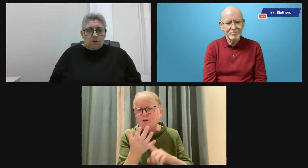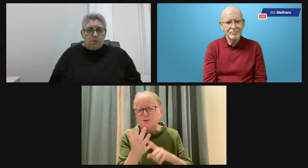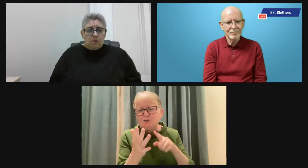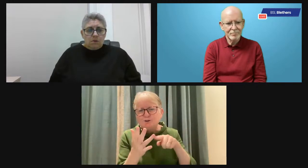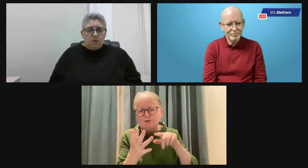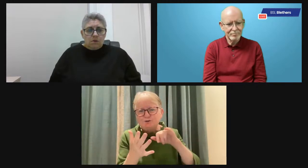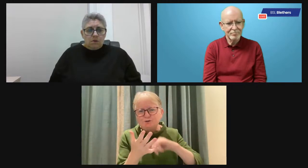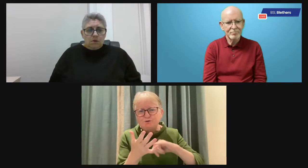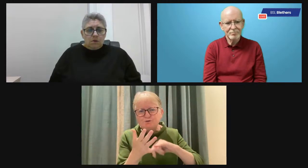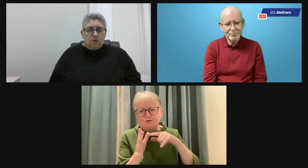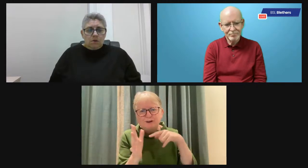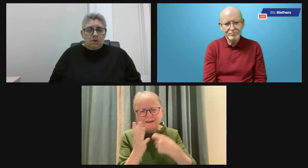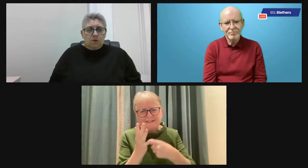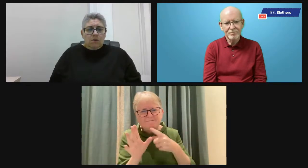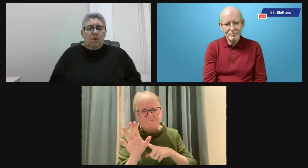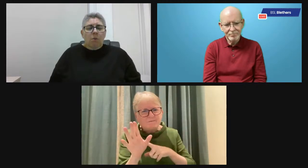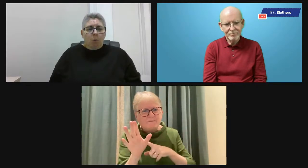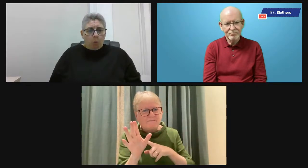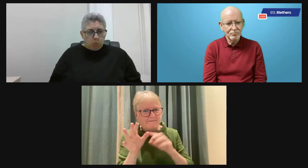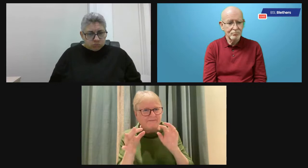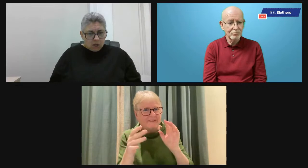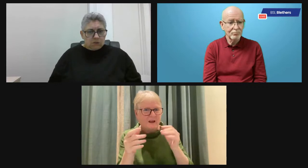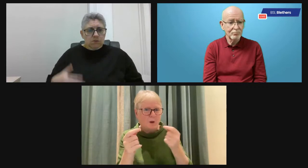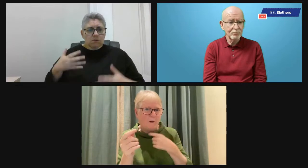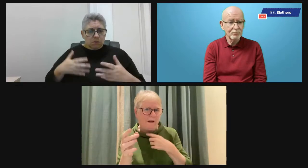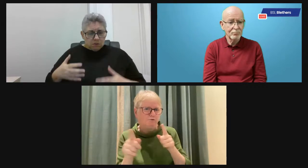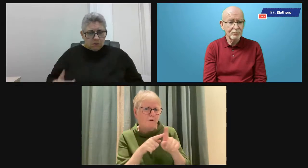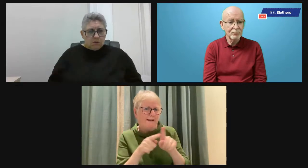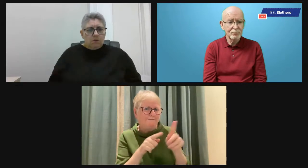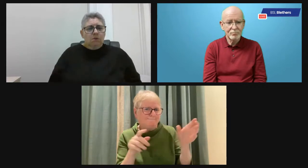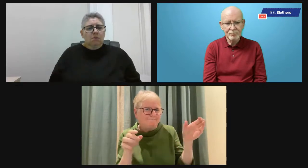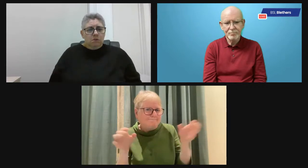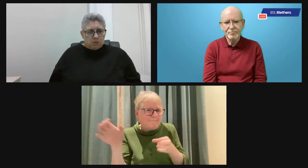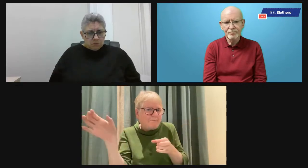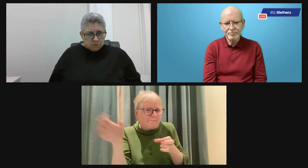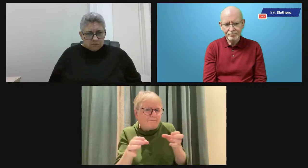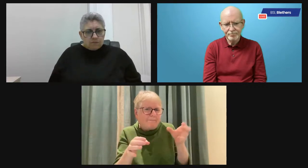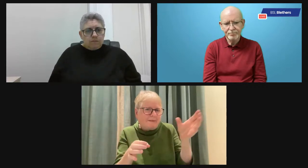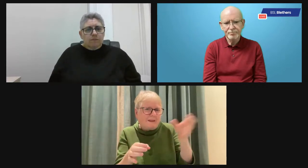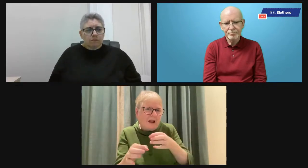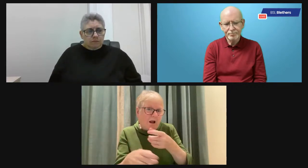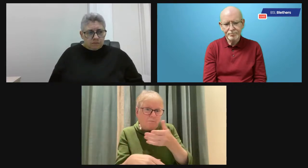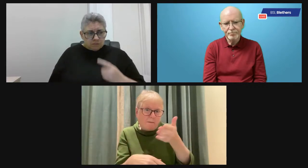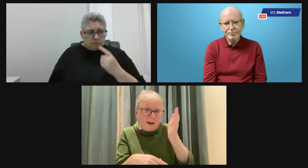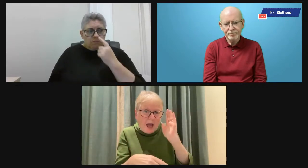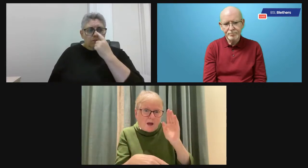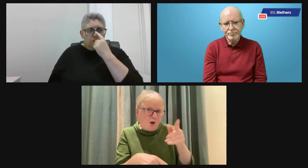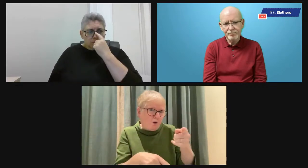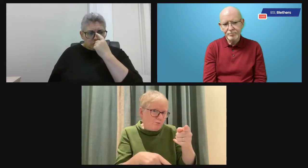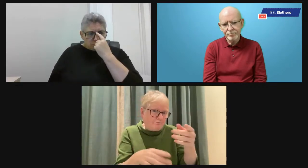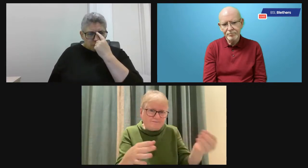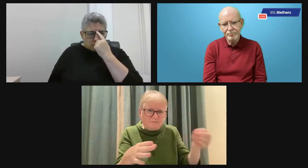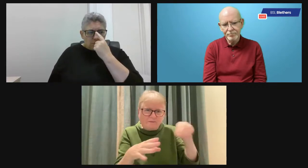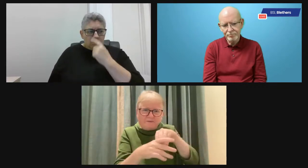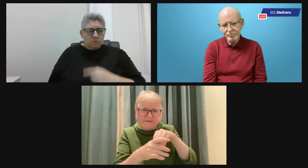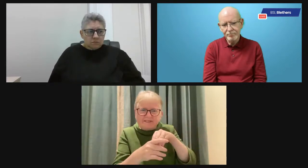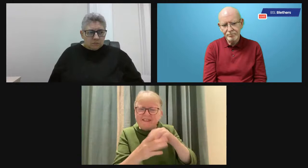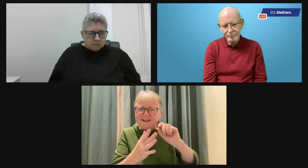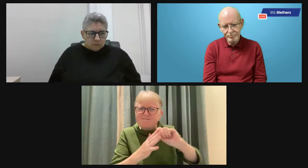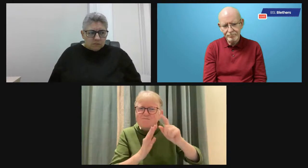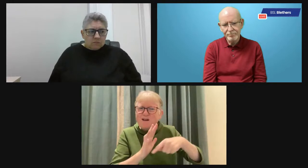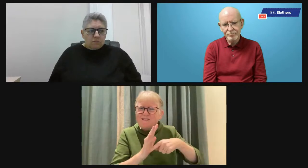of information, like a BSL glossary. We're trying to put something